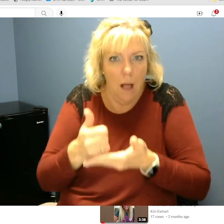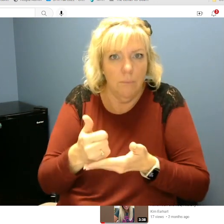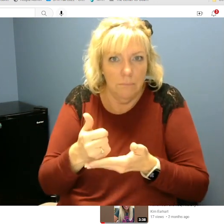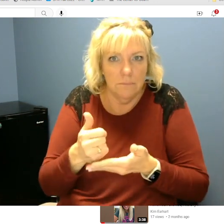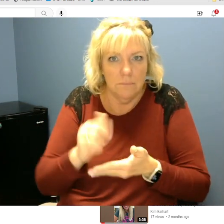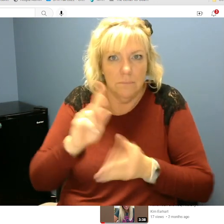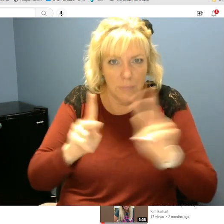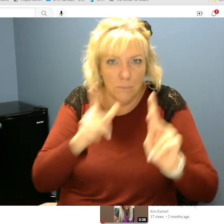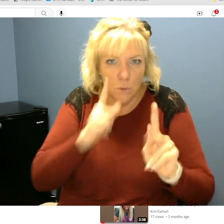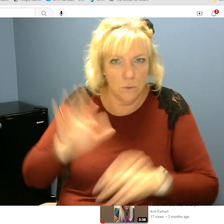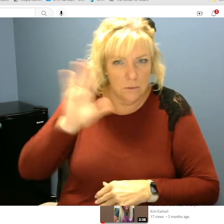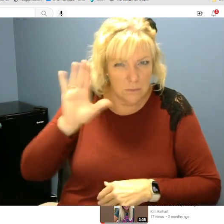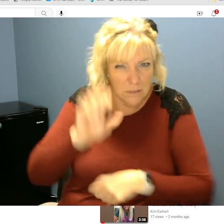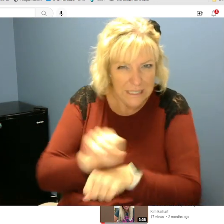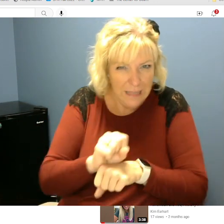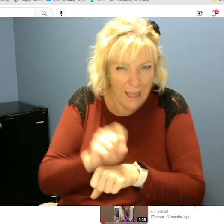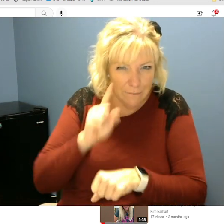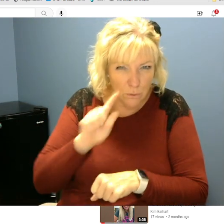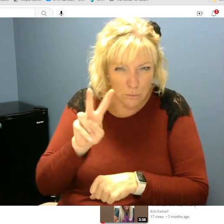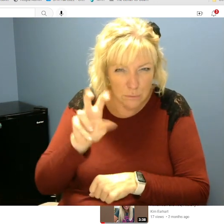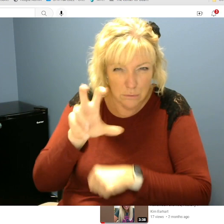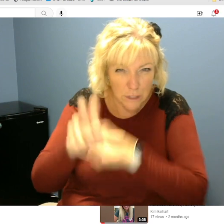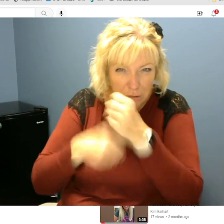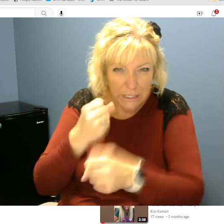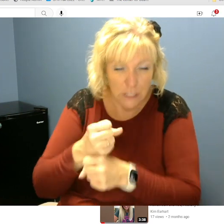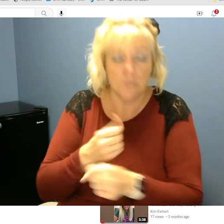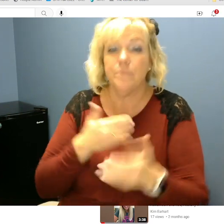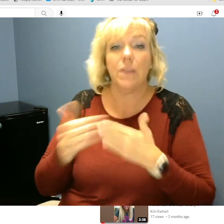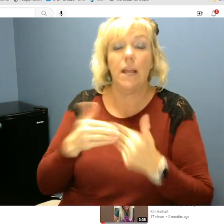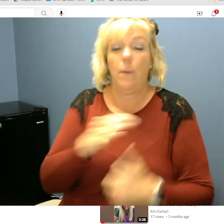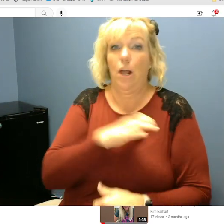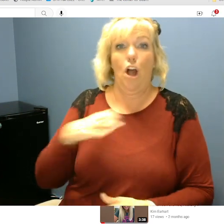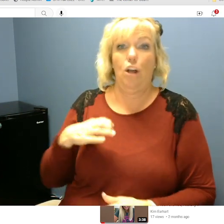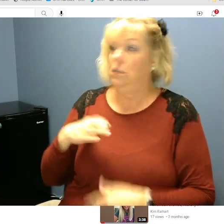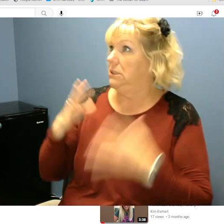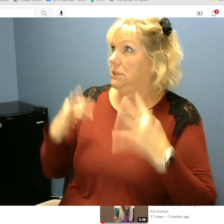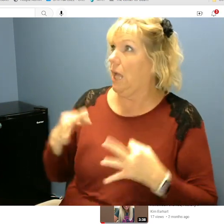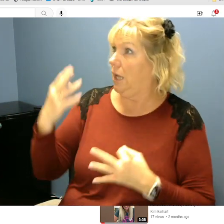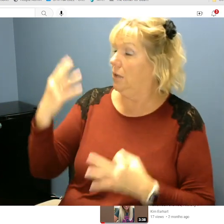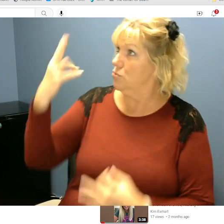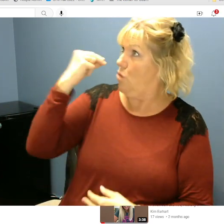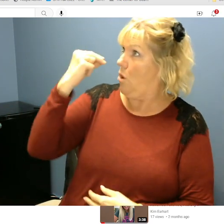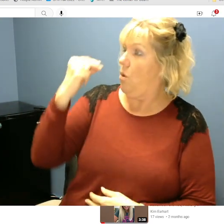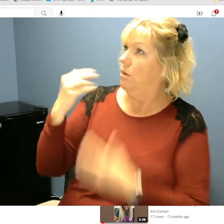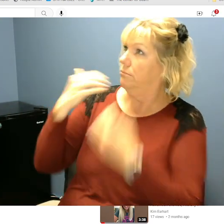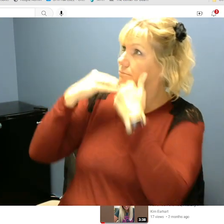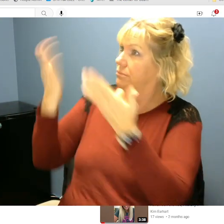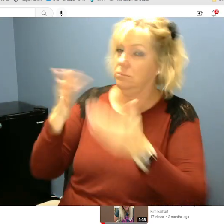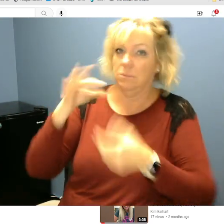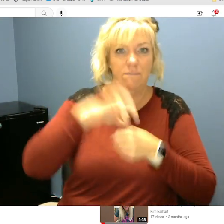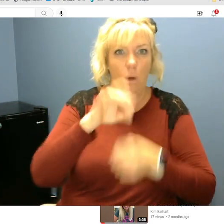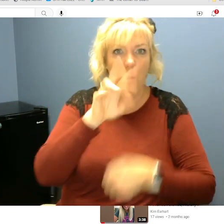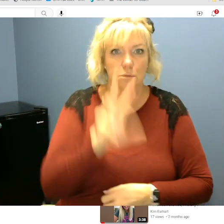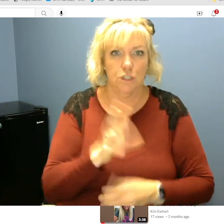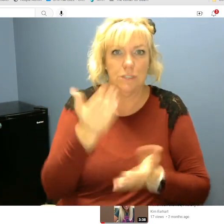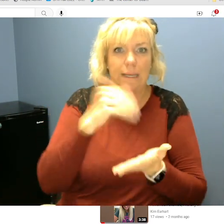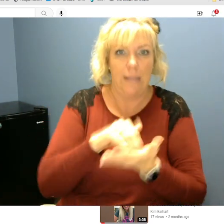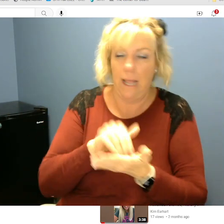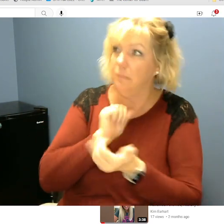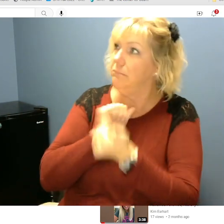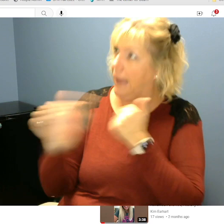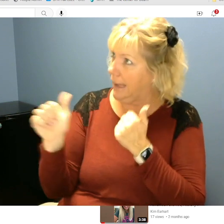slavery. So they'll override that veto, and Congress does that several times. And so that's just a way of showing that like Congress is taking over